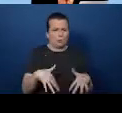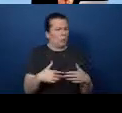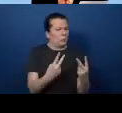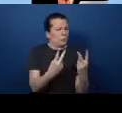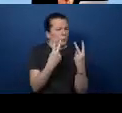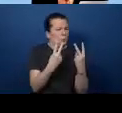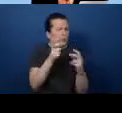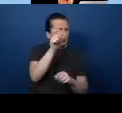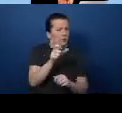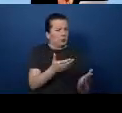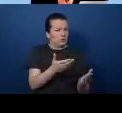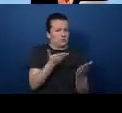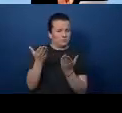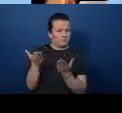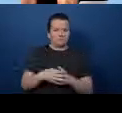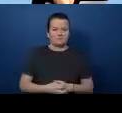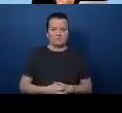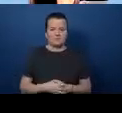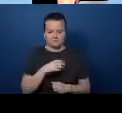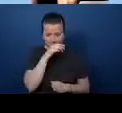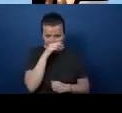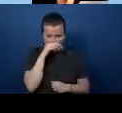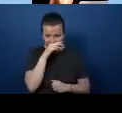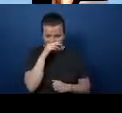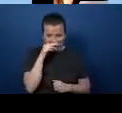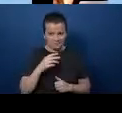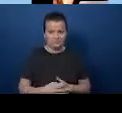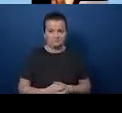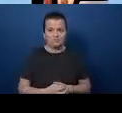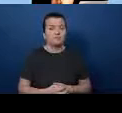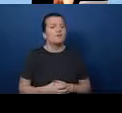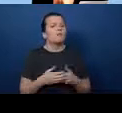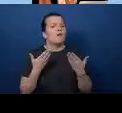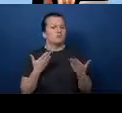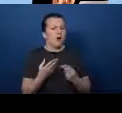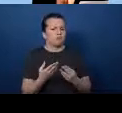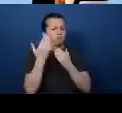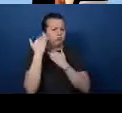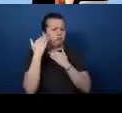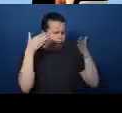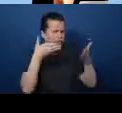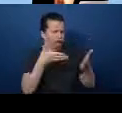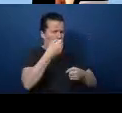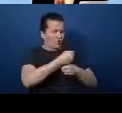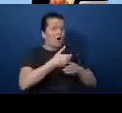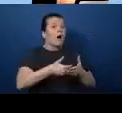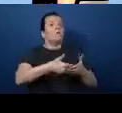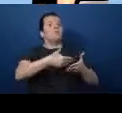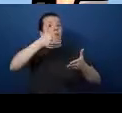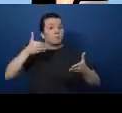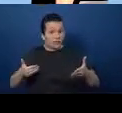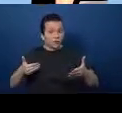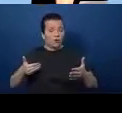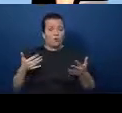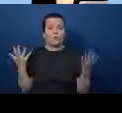her briefly. So prior to her current role, Professor Sisterra Reyes chaired